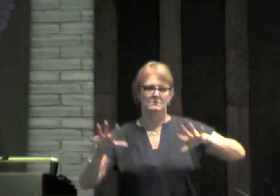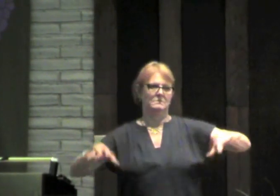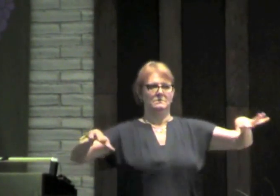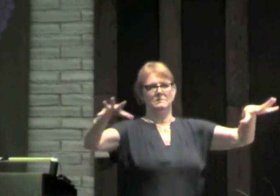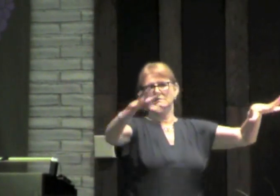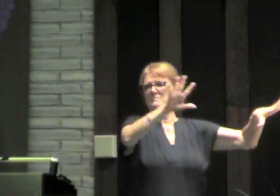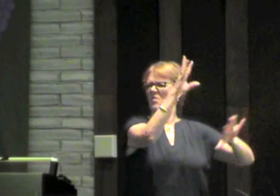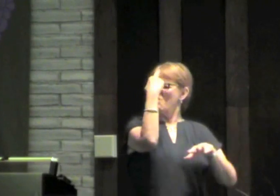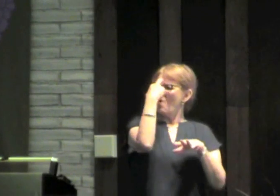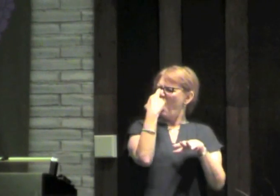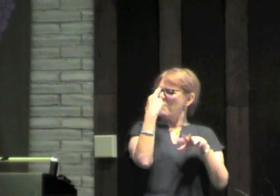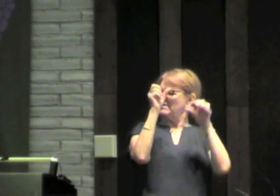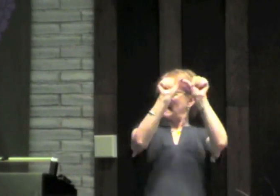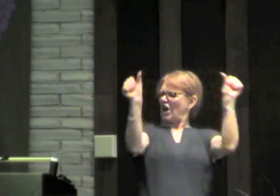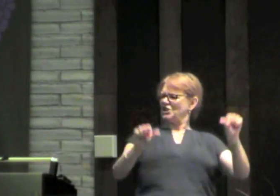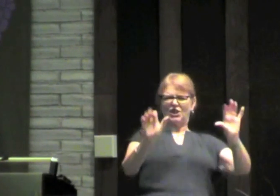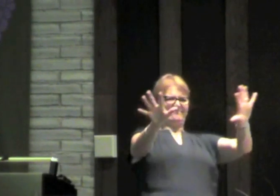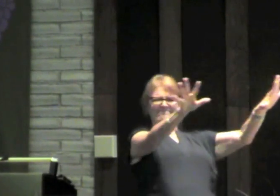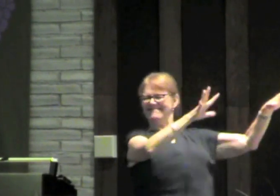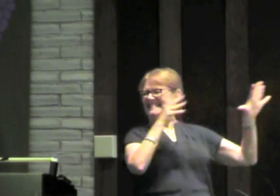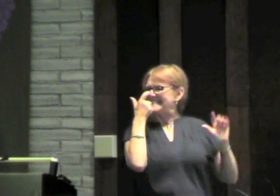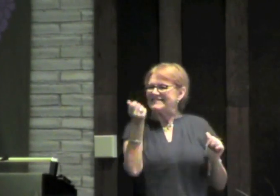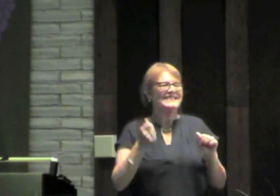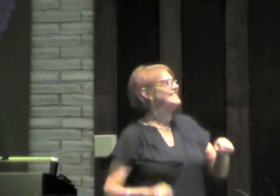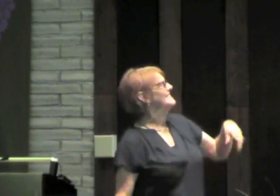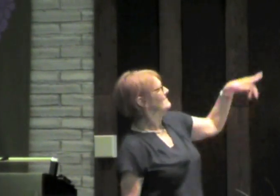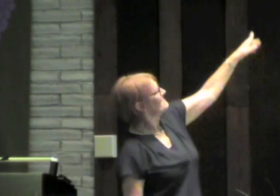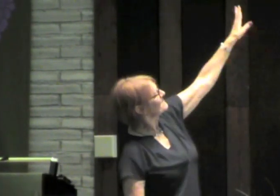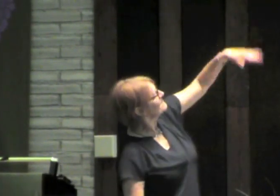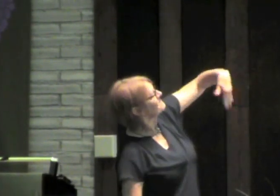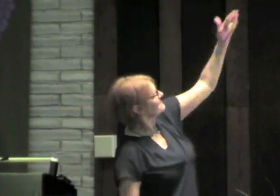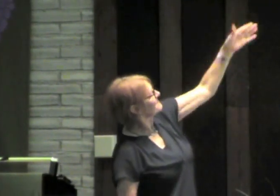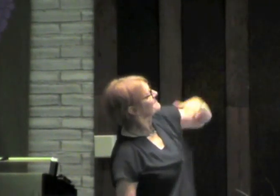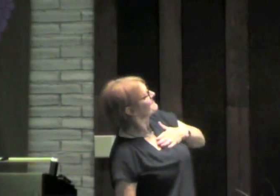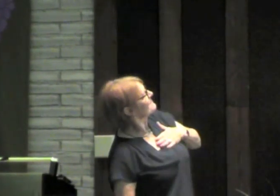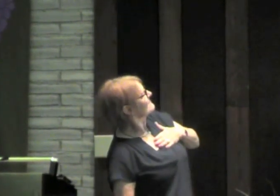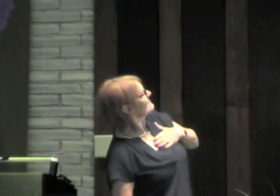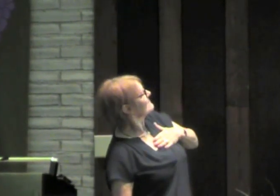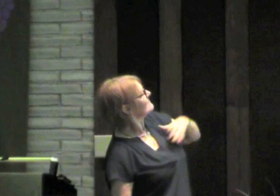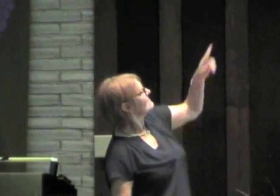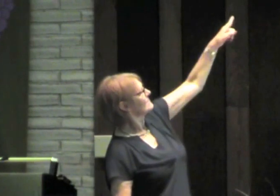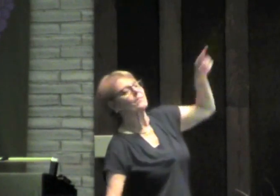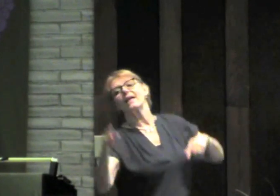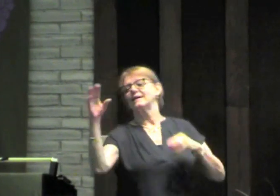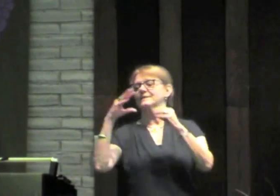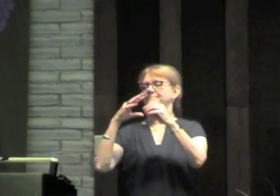They have rooms and bathhouses, and there's still a lot of Roman architecture influence seen in that